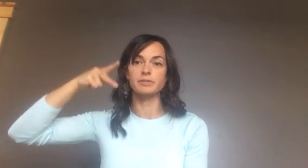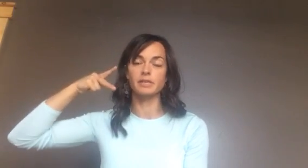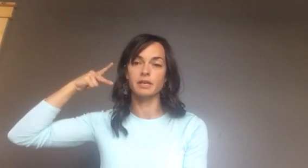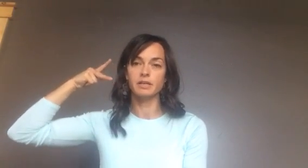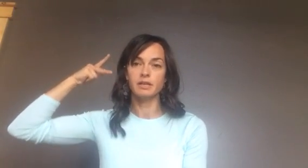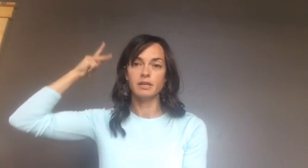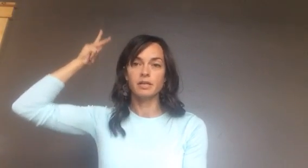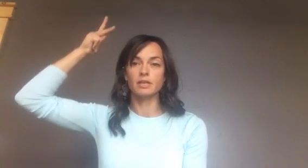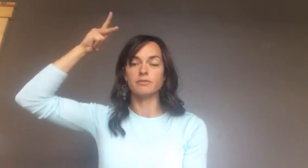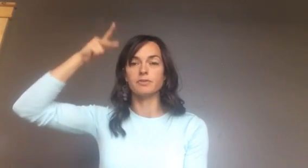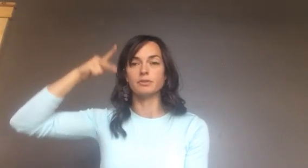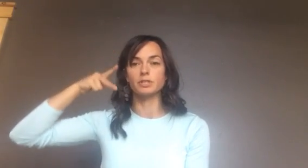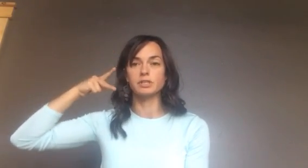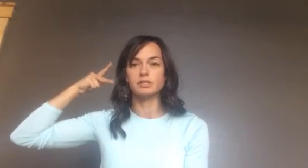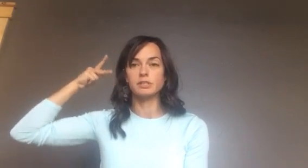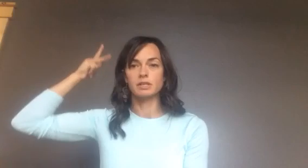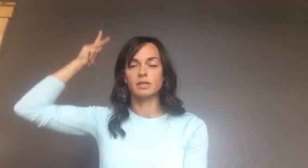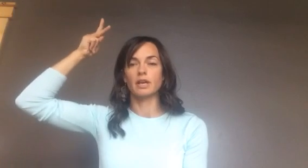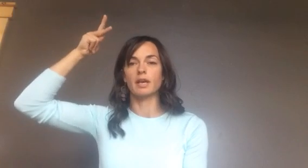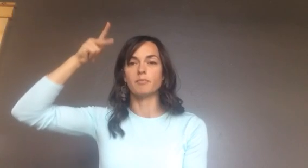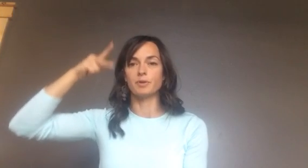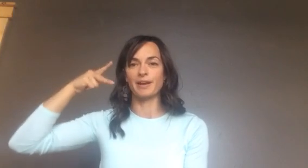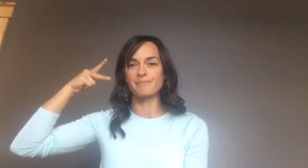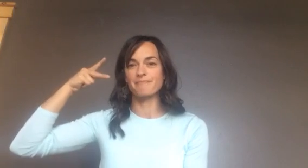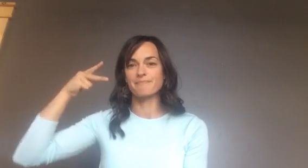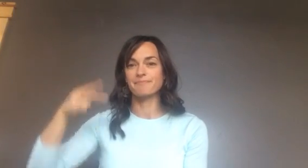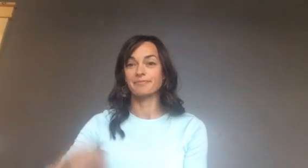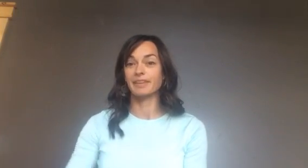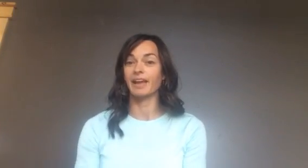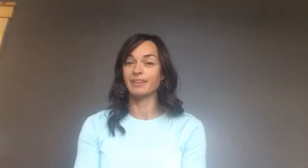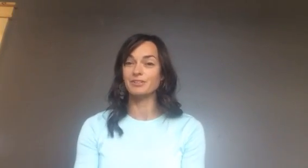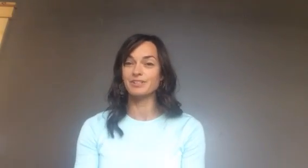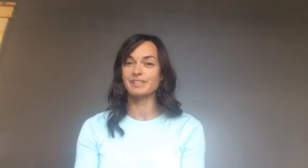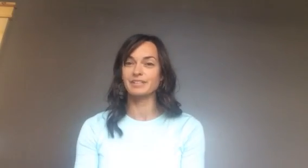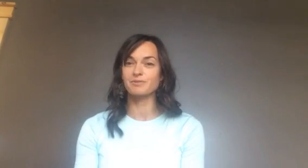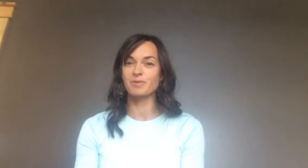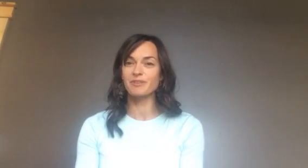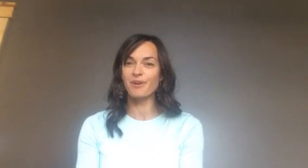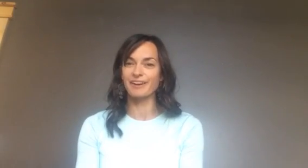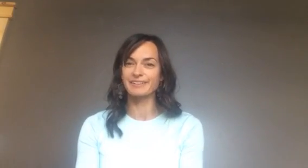Lhasa, Confucius, and Buddha. And those are your signs for week 4.